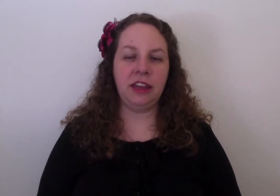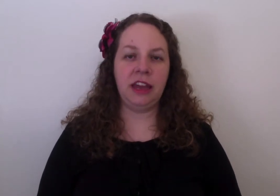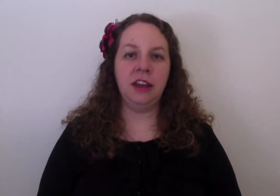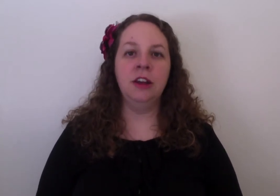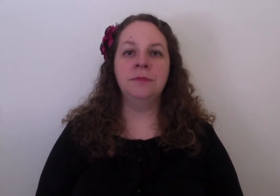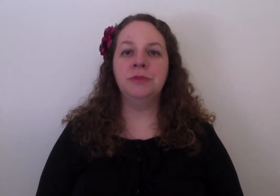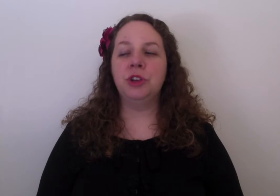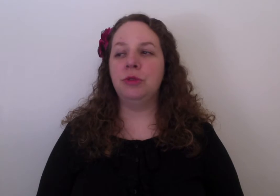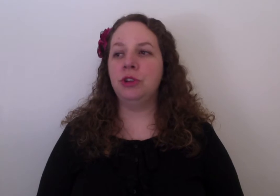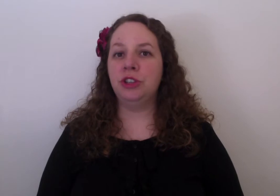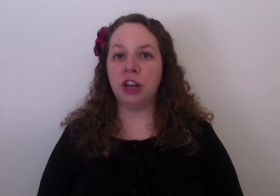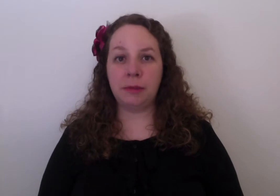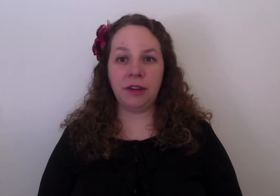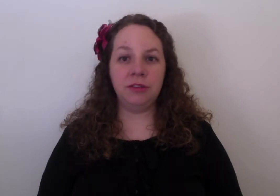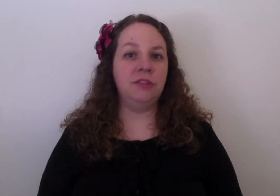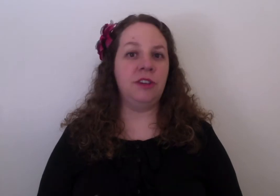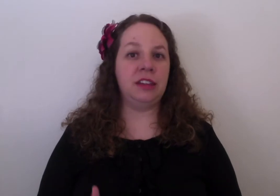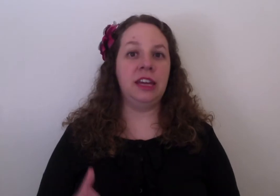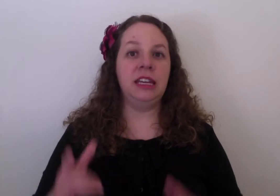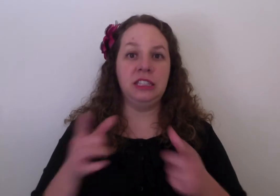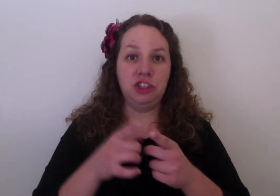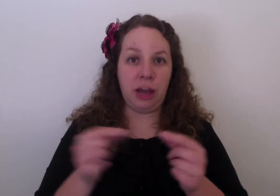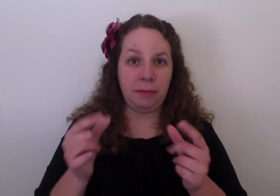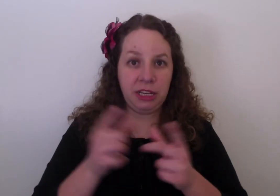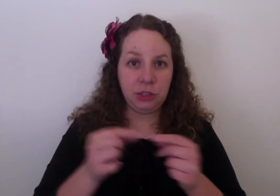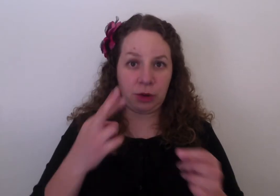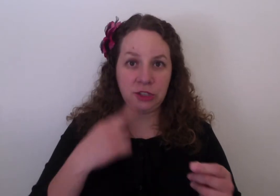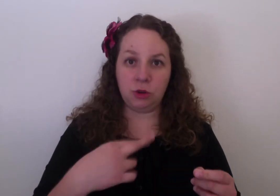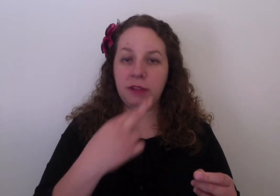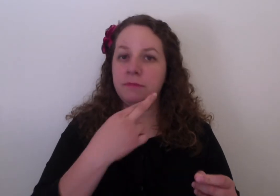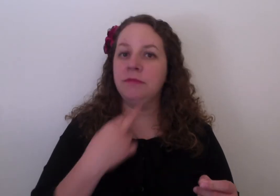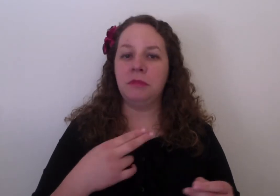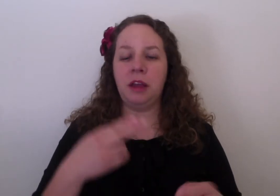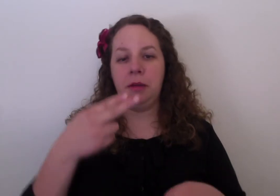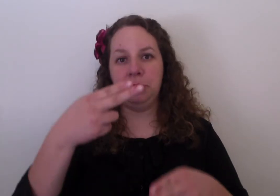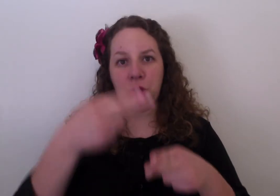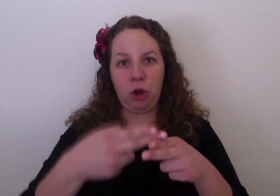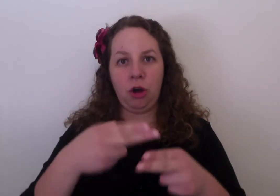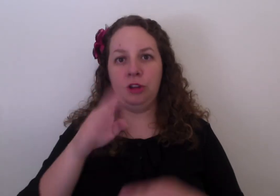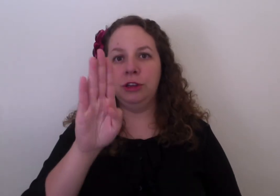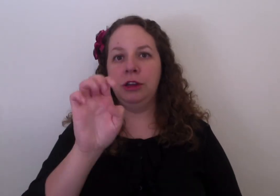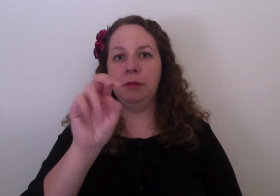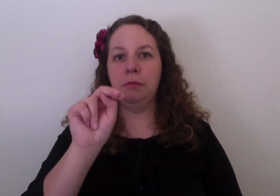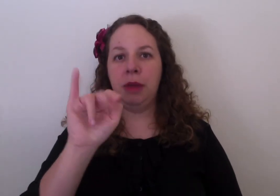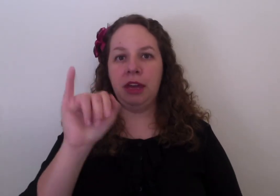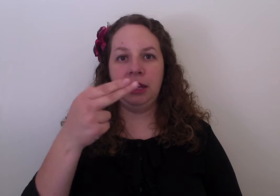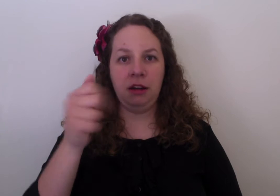okay? So you could talk about the fact that it's a Japanese restaurant. It's called